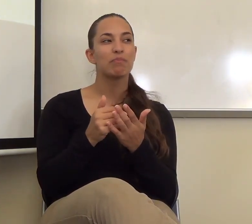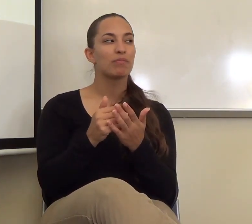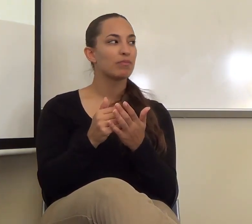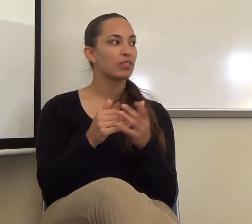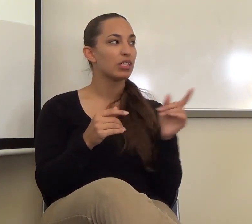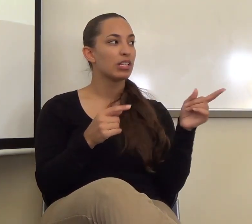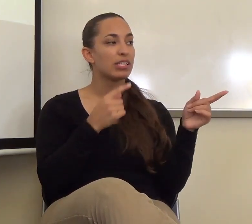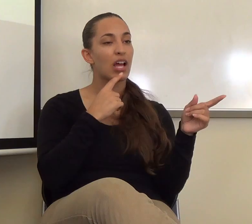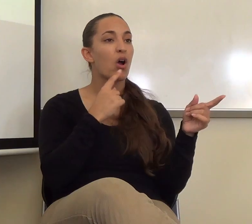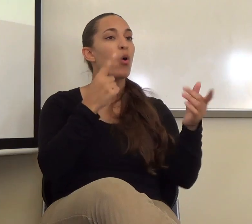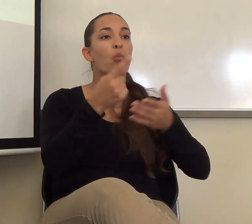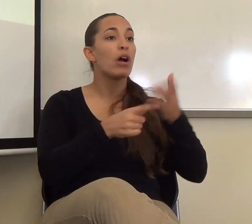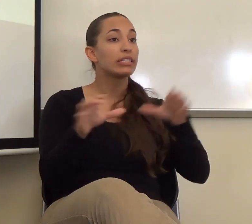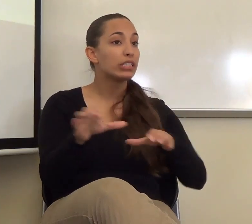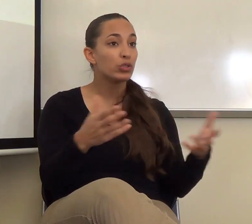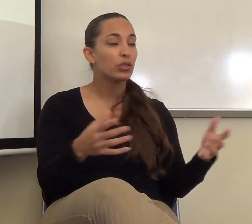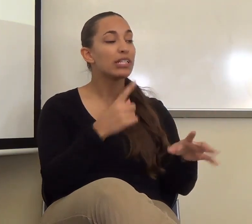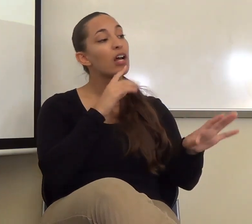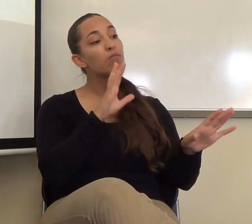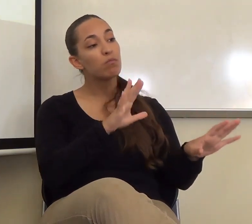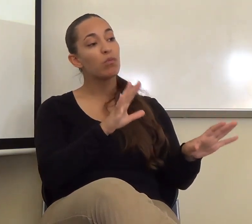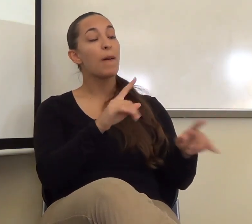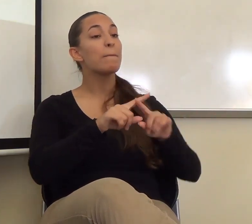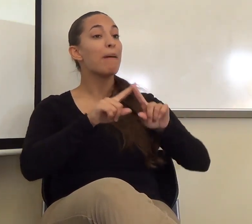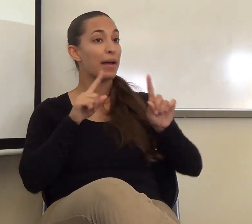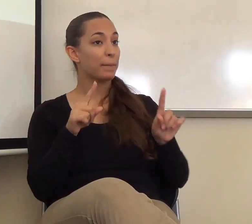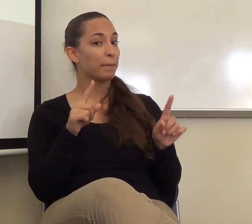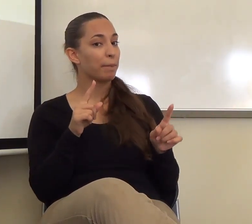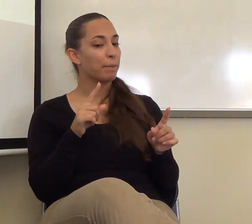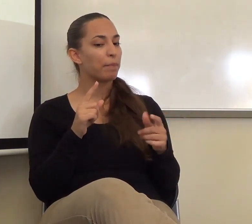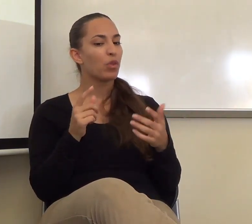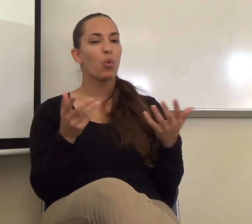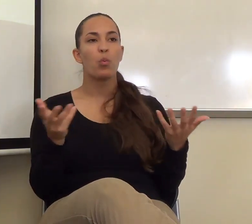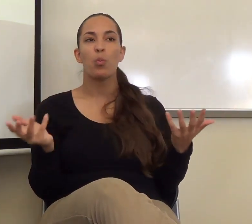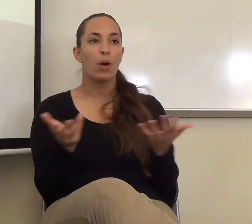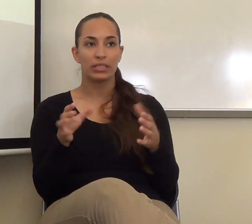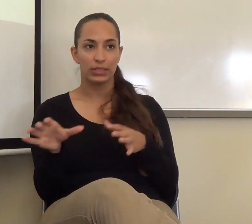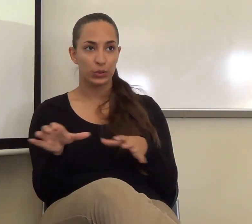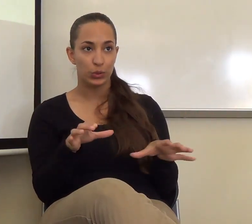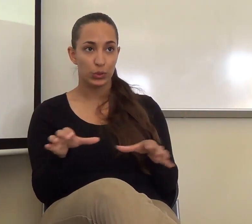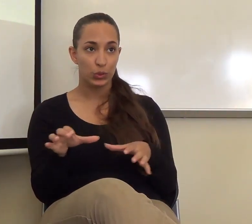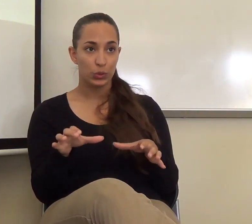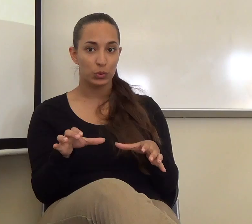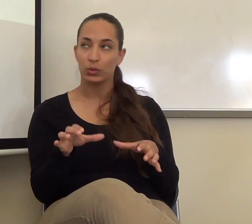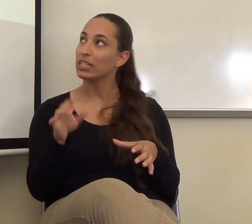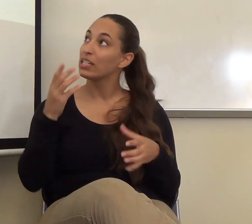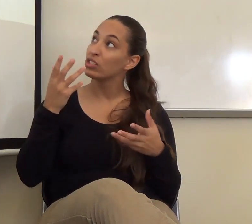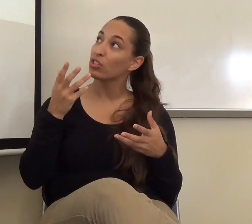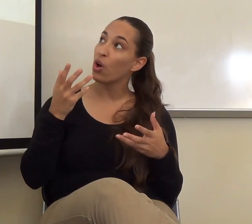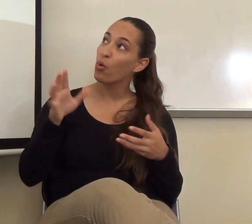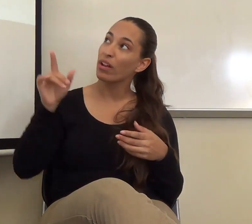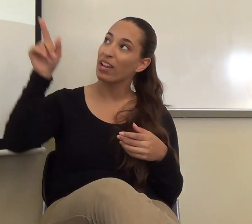do? Okay, but this is the thing. What did he do is here. So that's Okay.